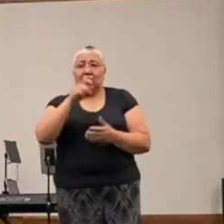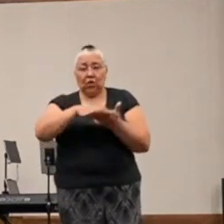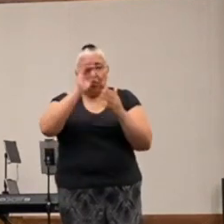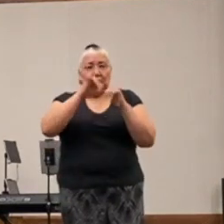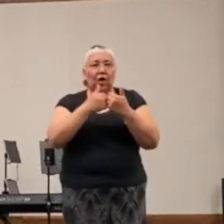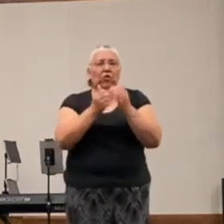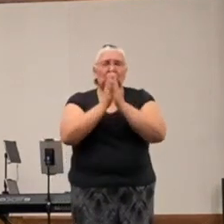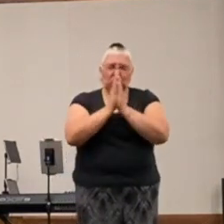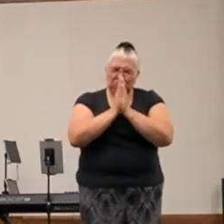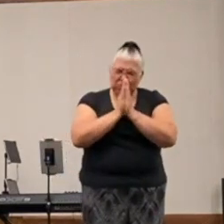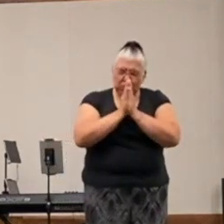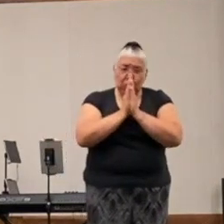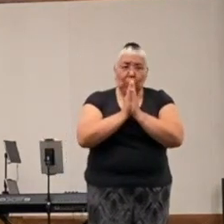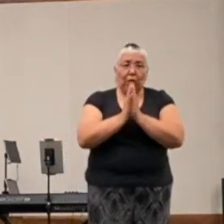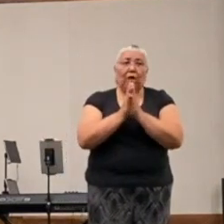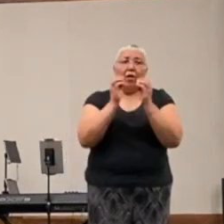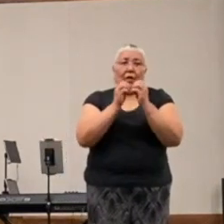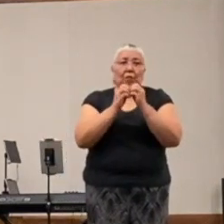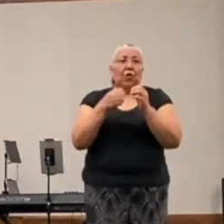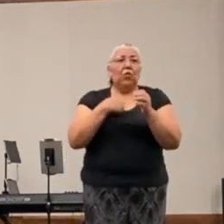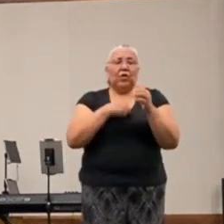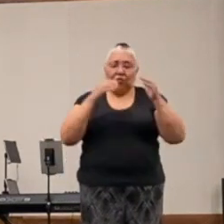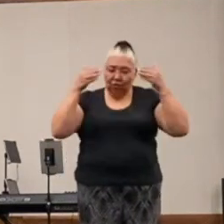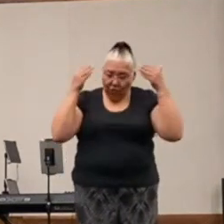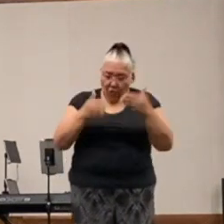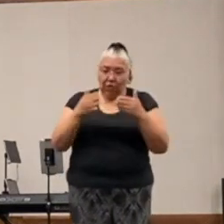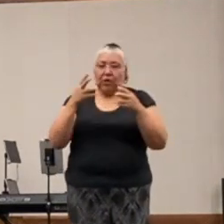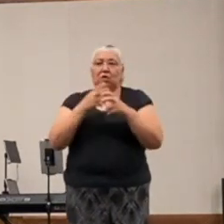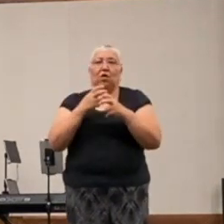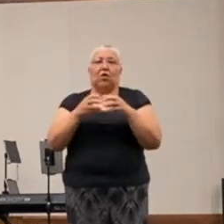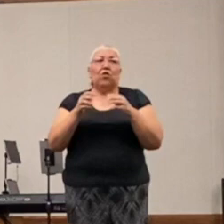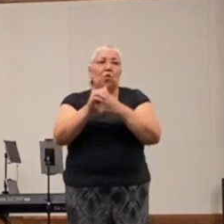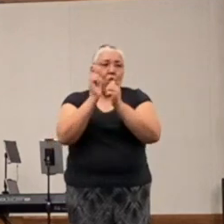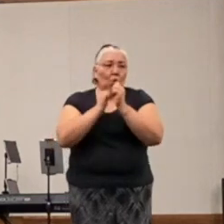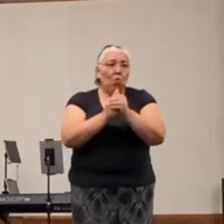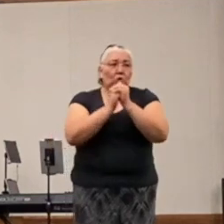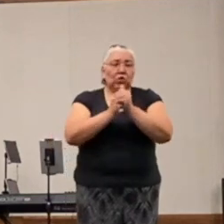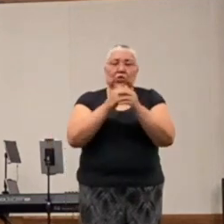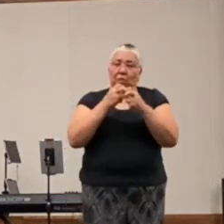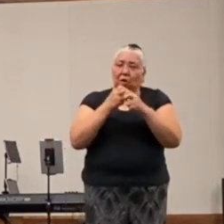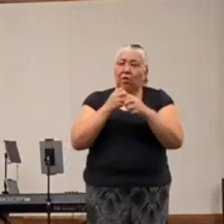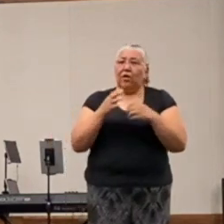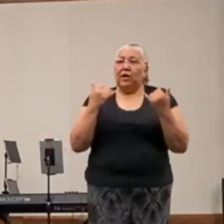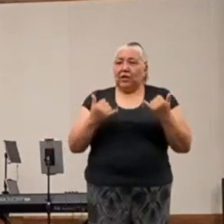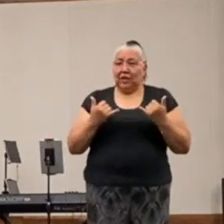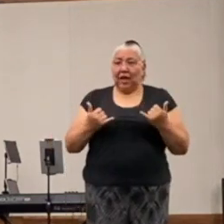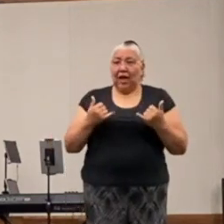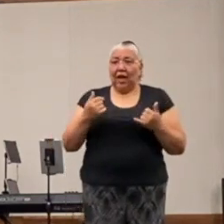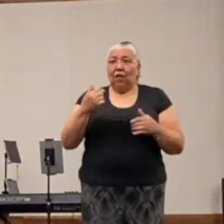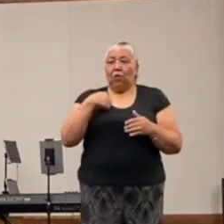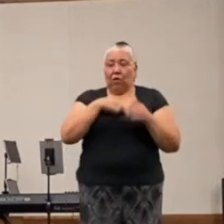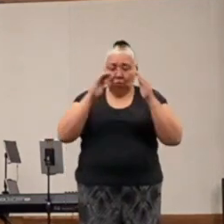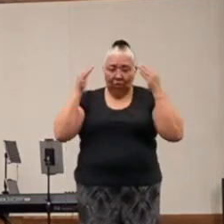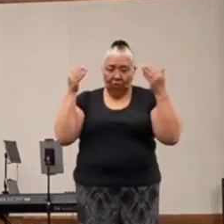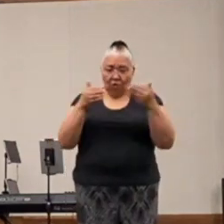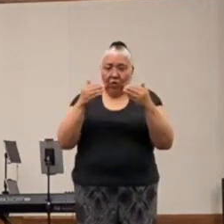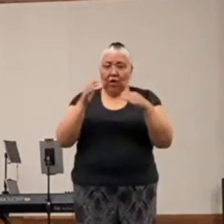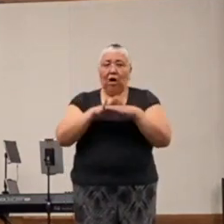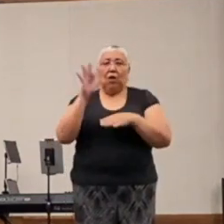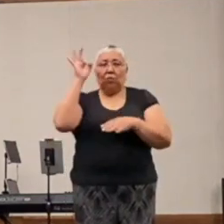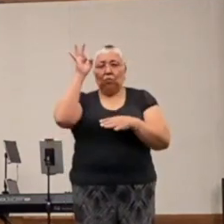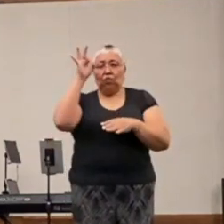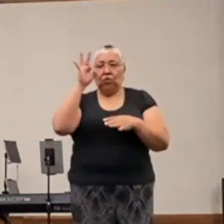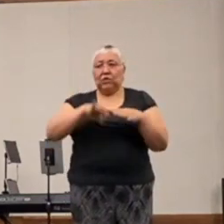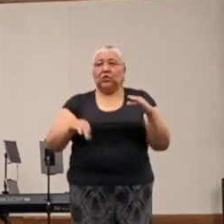how to pray harder. That we need to learn how to focus harder, worship harder, or witness harder. And today we're going to be focusing on the preaching